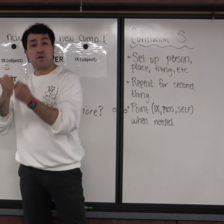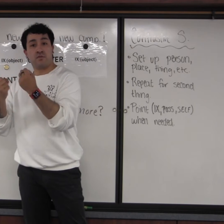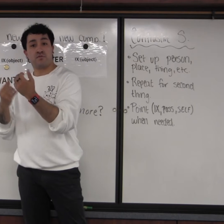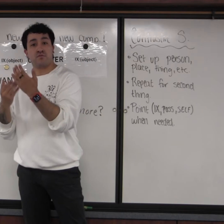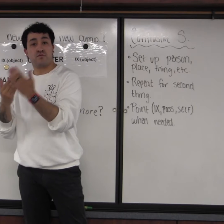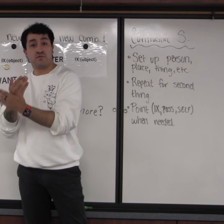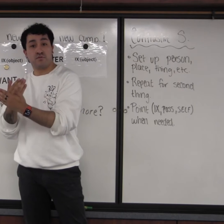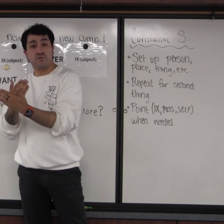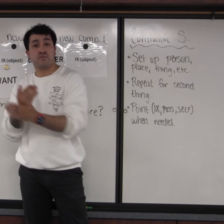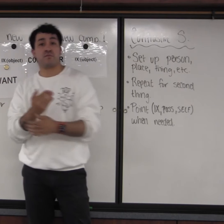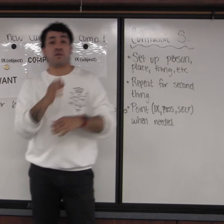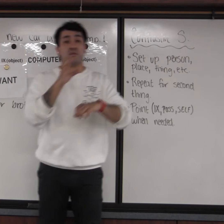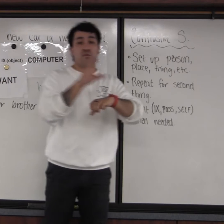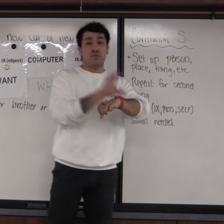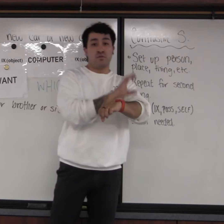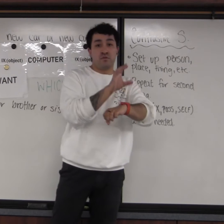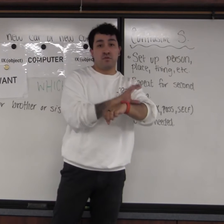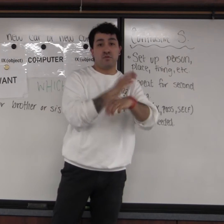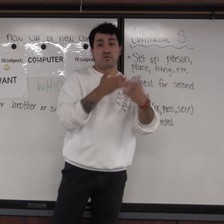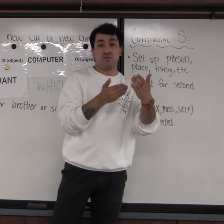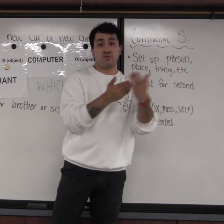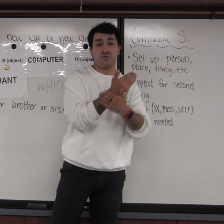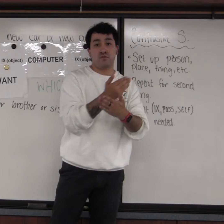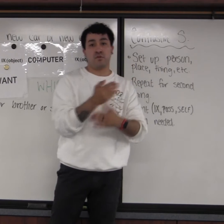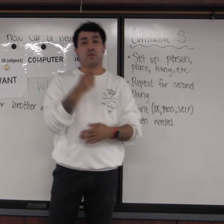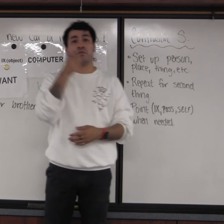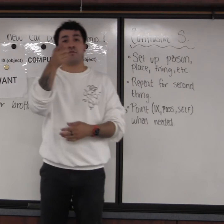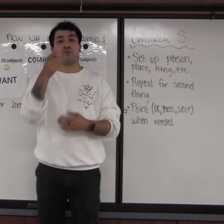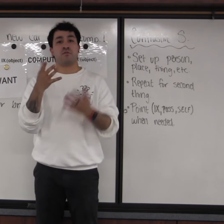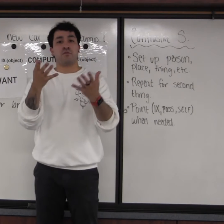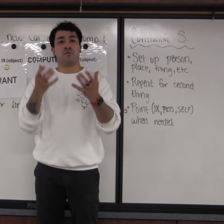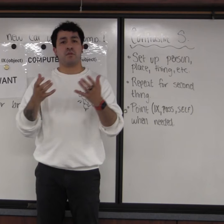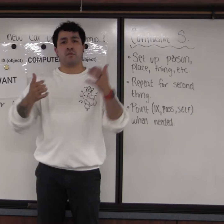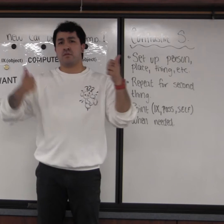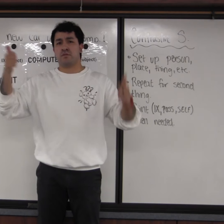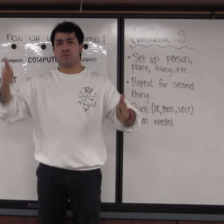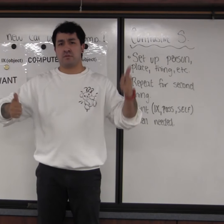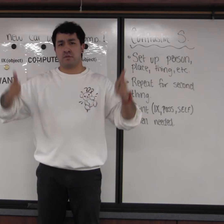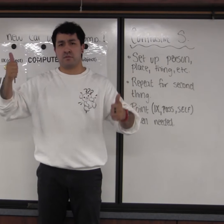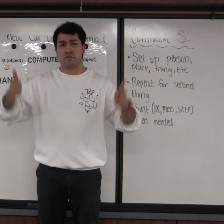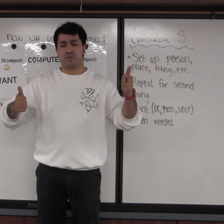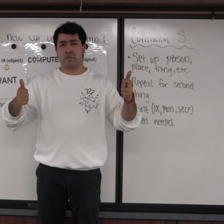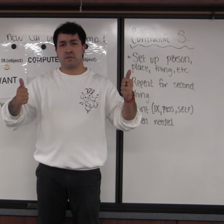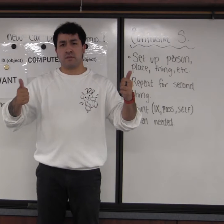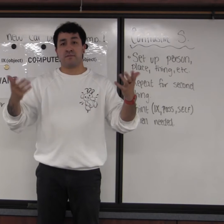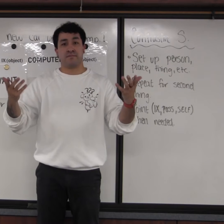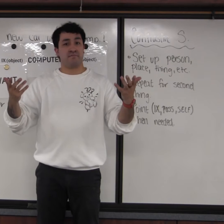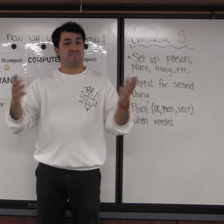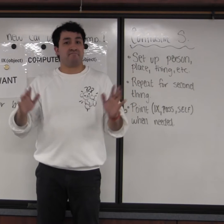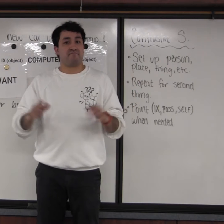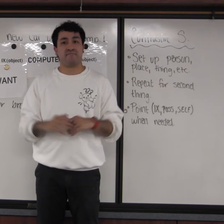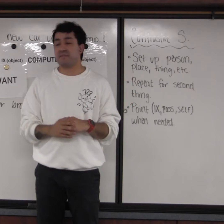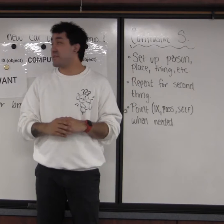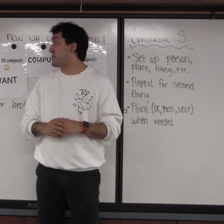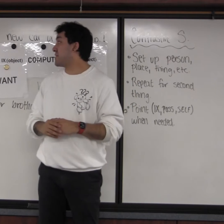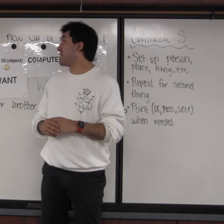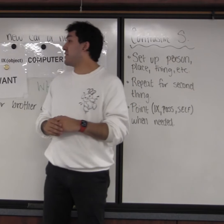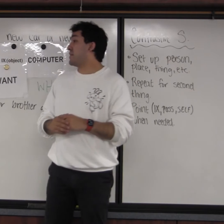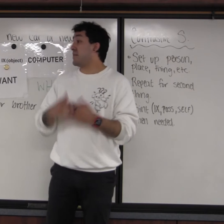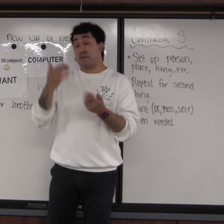be role shifting. So car new, role shift, computer new, role shift back to the middle. Want which one? And that's kind of